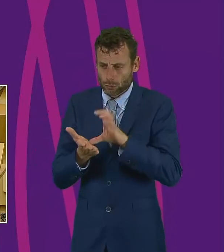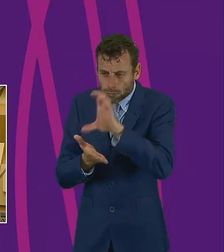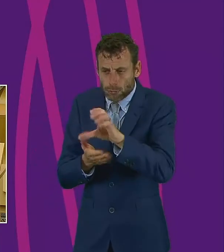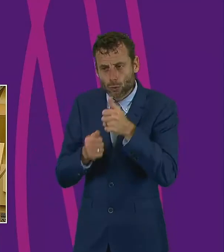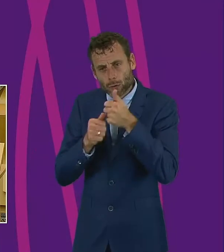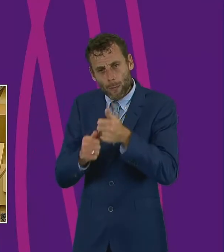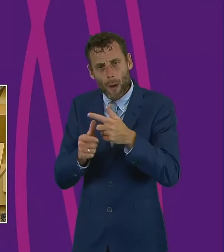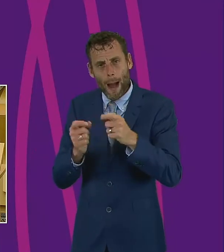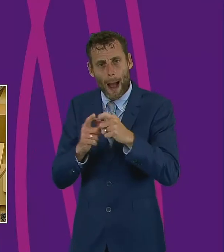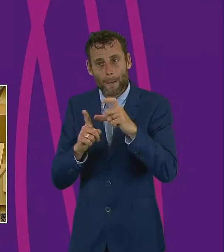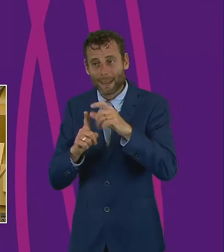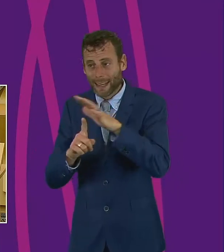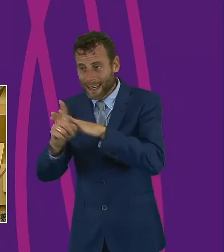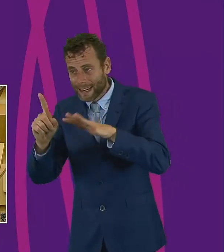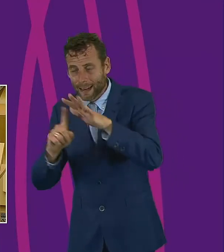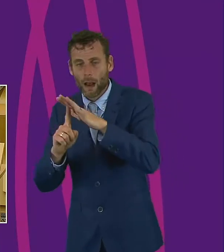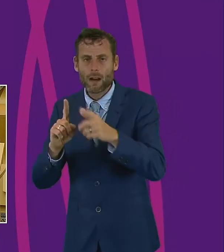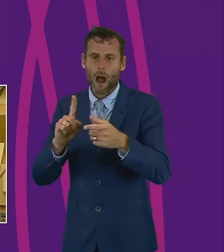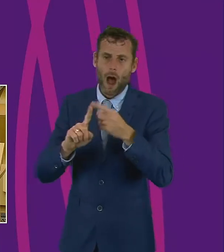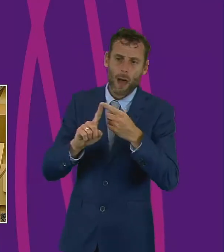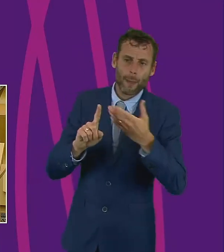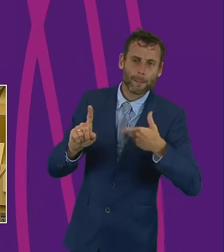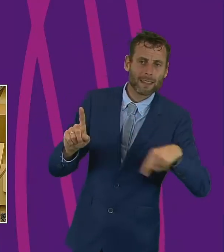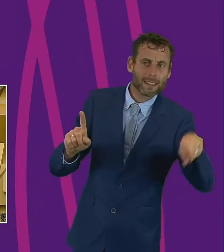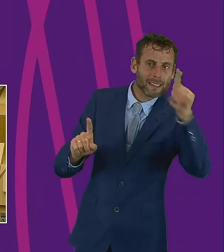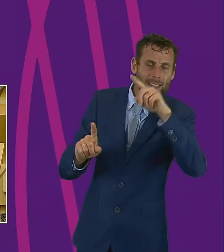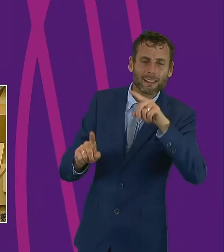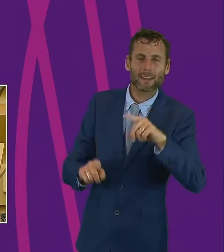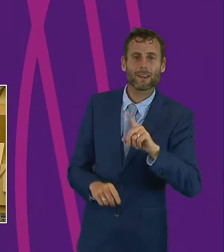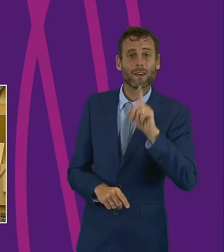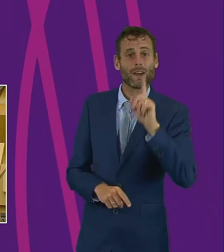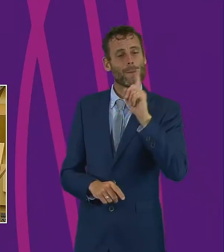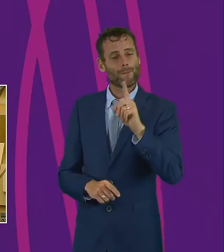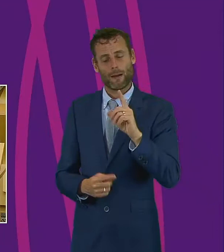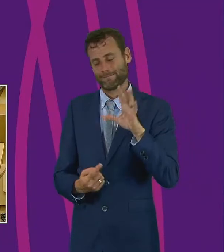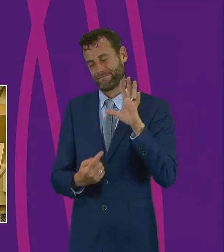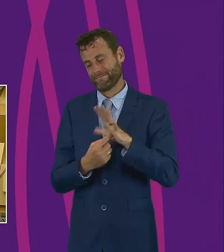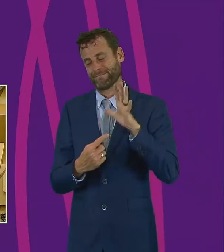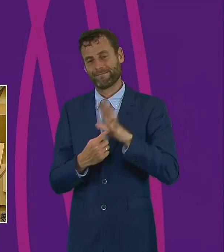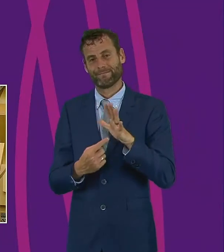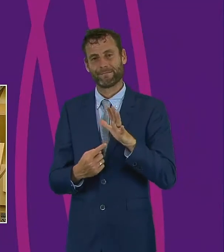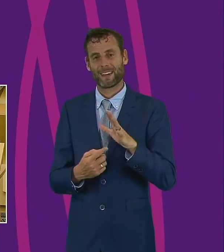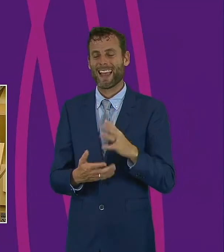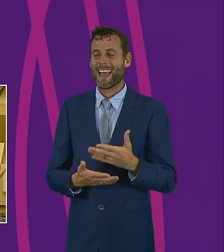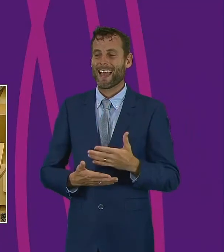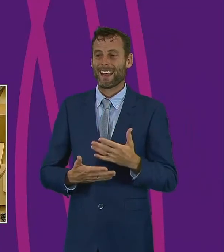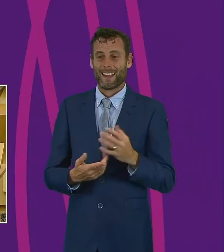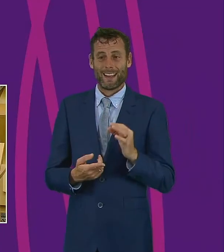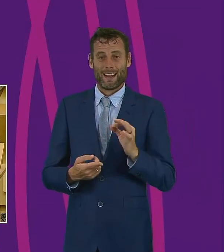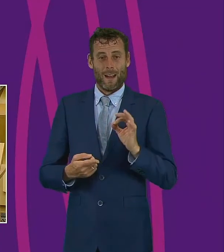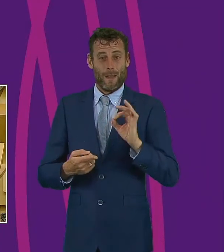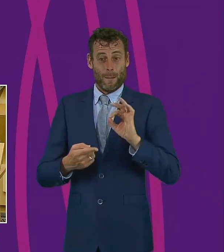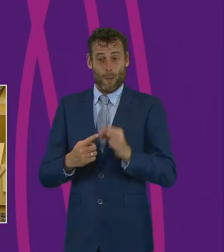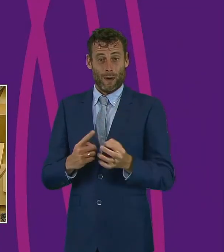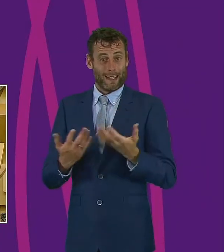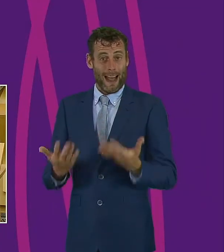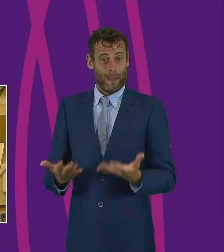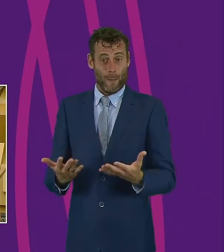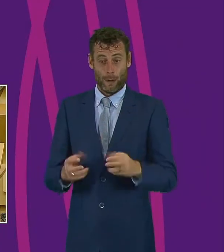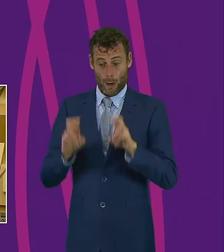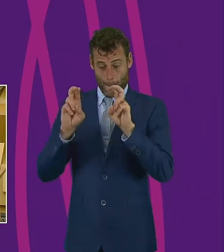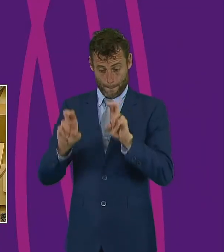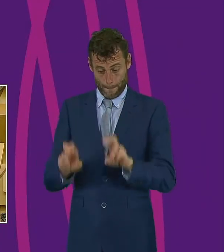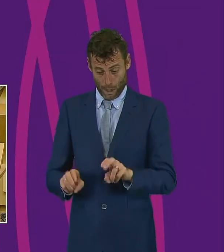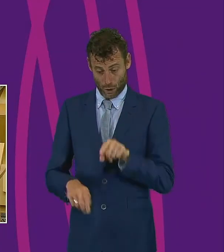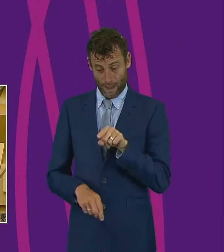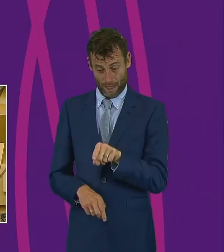for Aberdeen and for other businesses in other parts of the country. But I come back to this inescapable point that the budget my